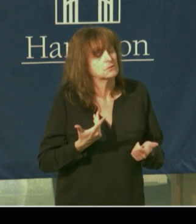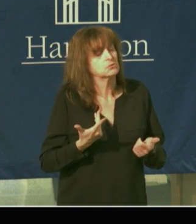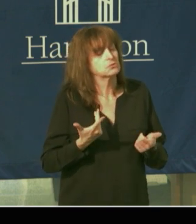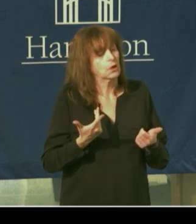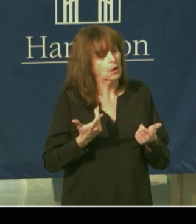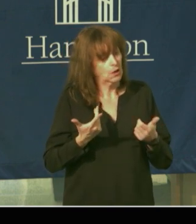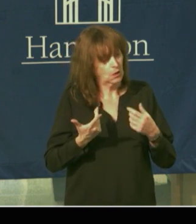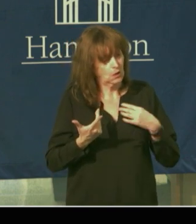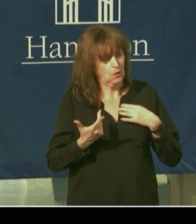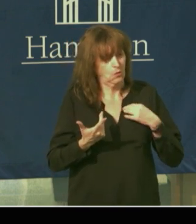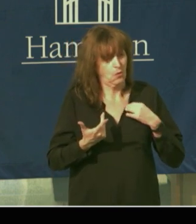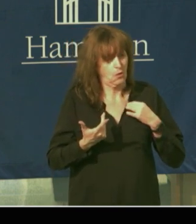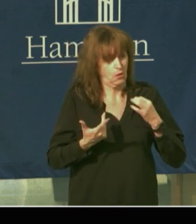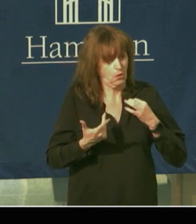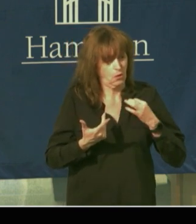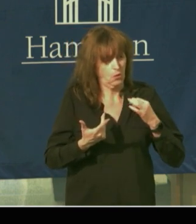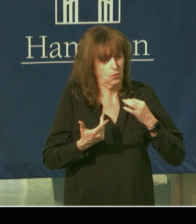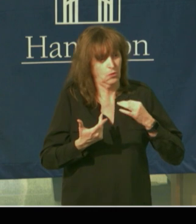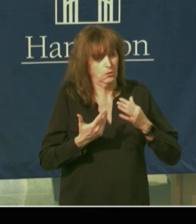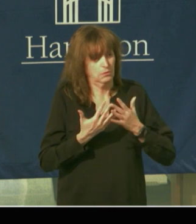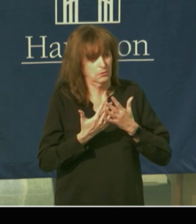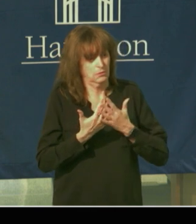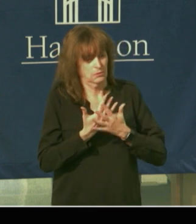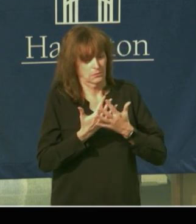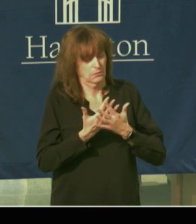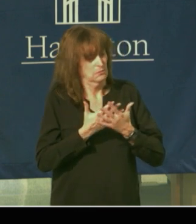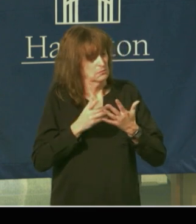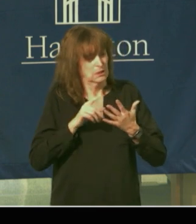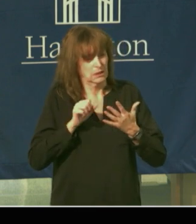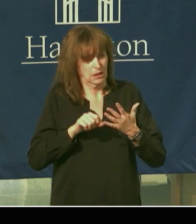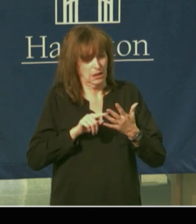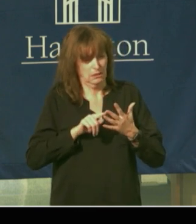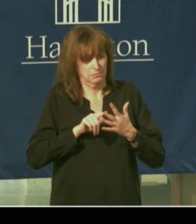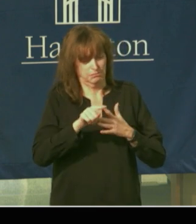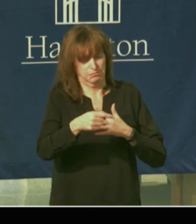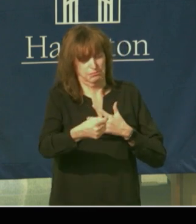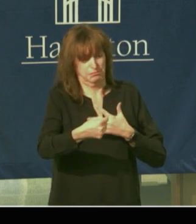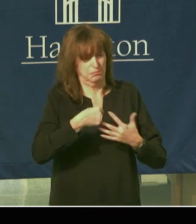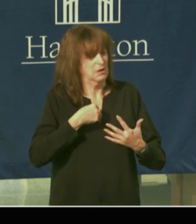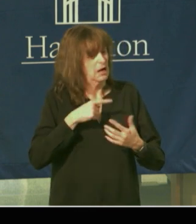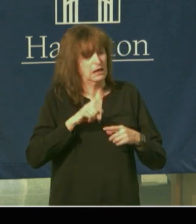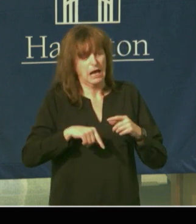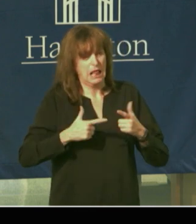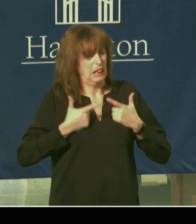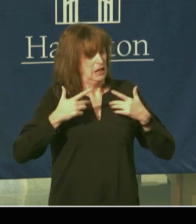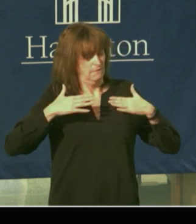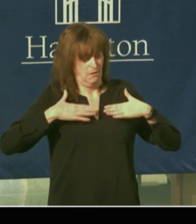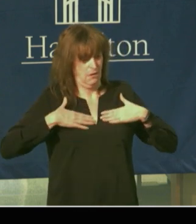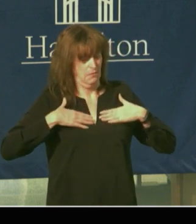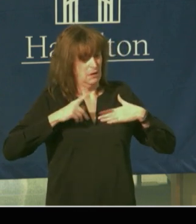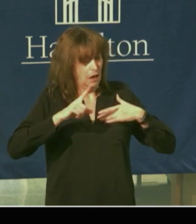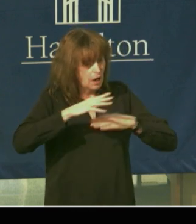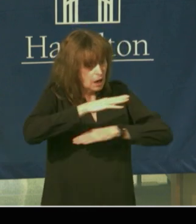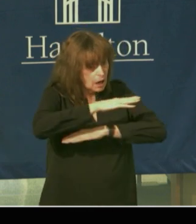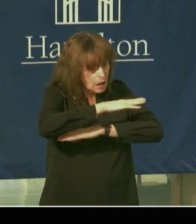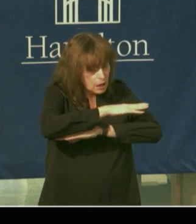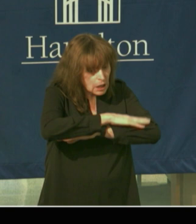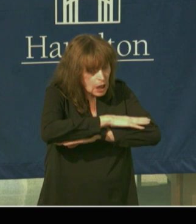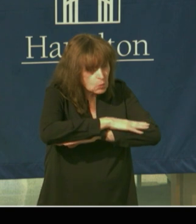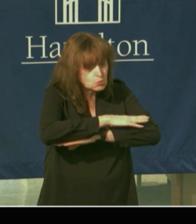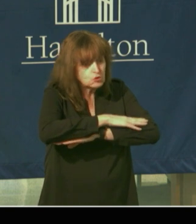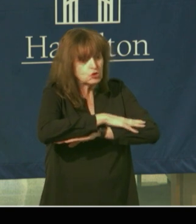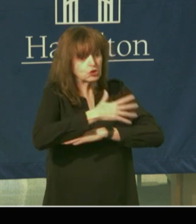veneered surface, a nice kitchen counter that's got a nice smooth, watertight, not going to dry out